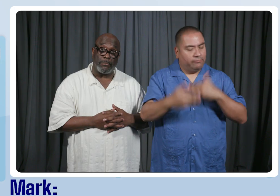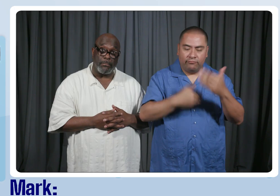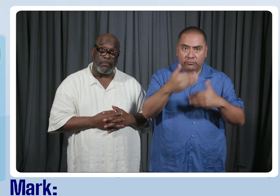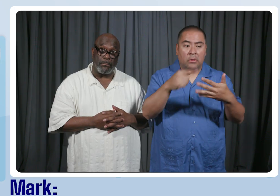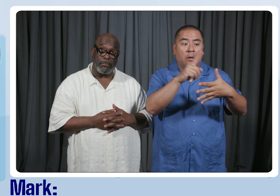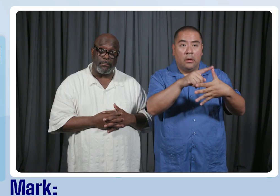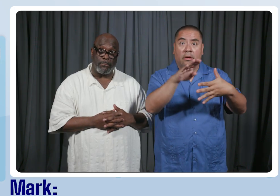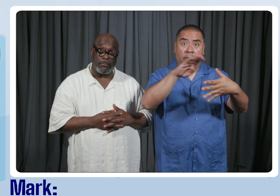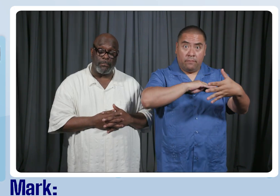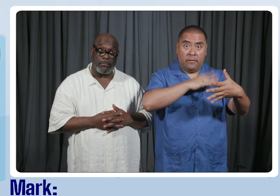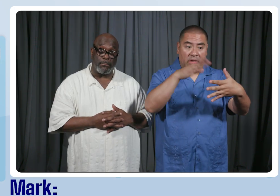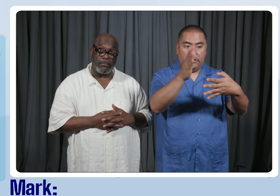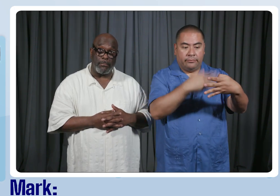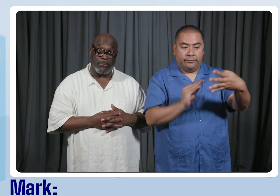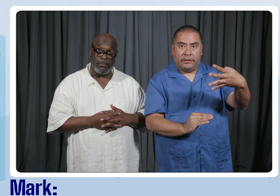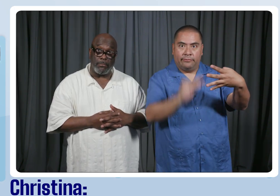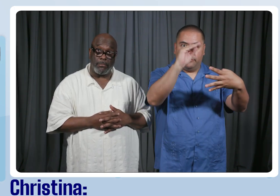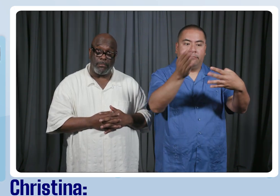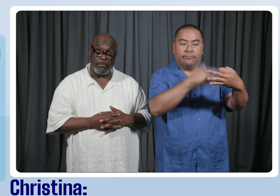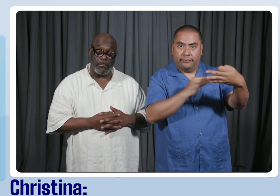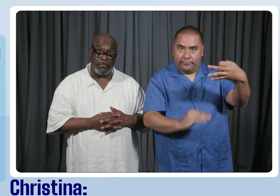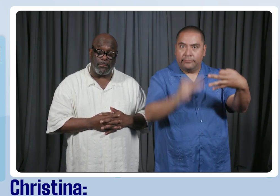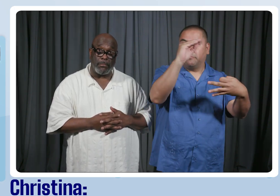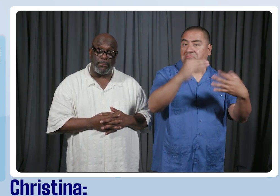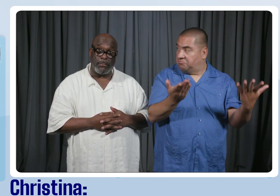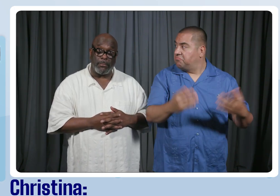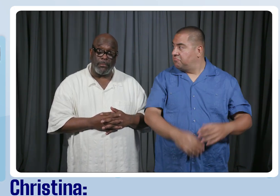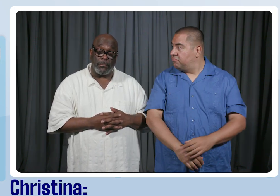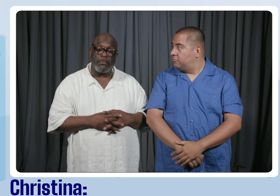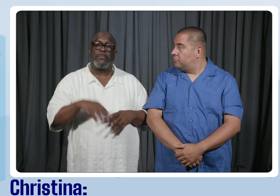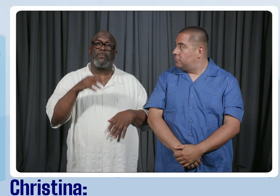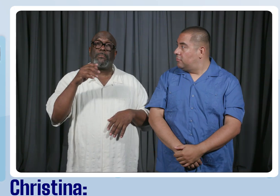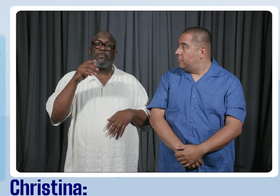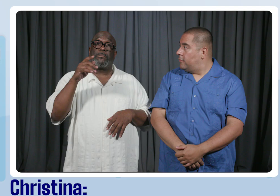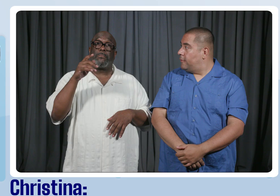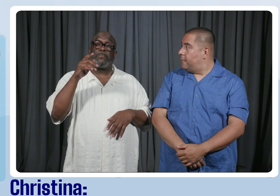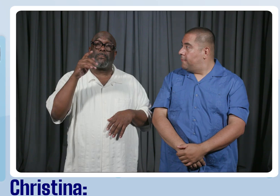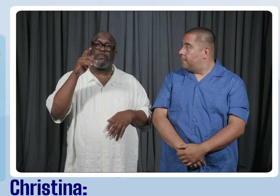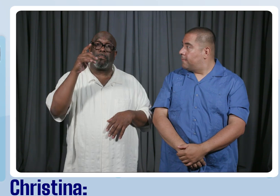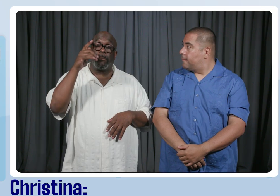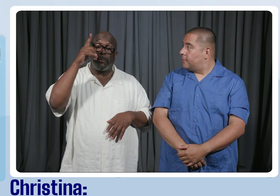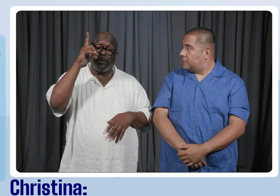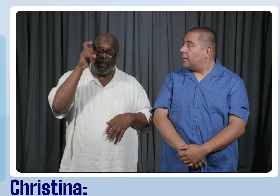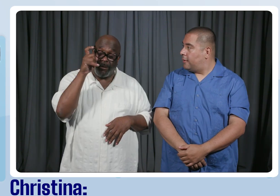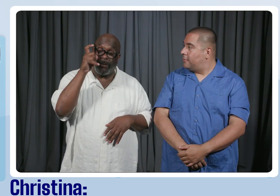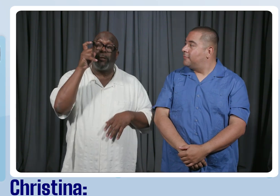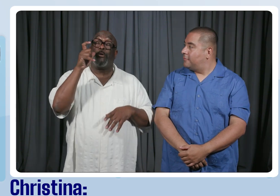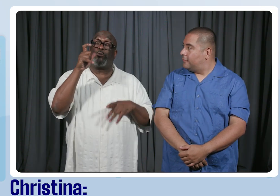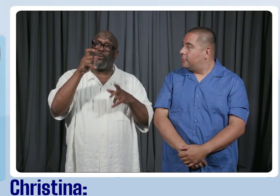those services as soon as we physically can. So you've mentioned your team. Yazmeen's here with us today,